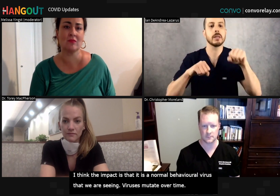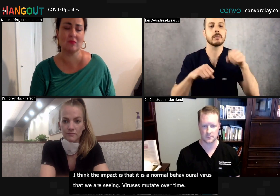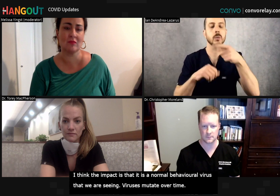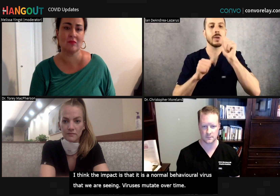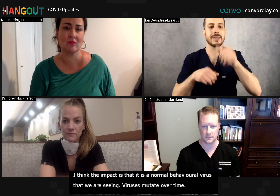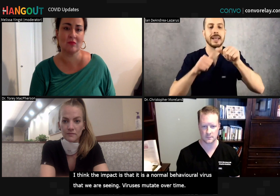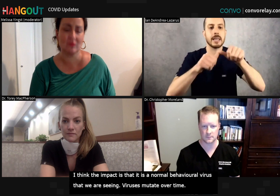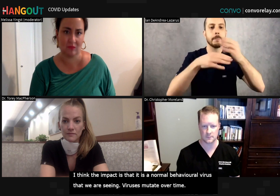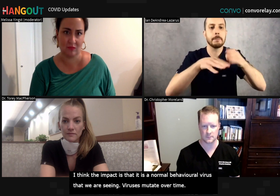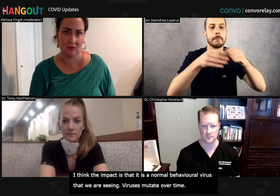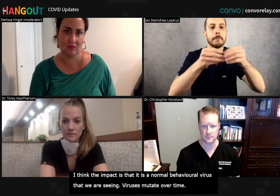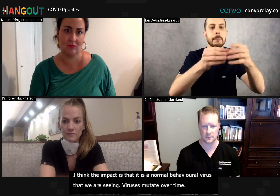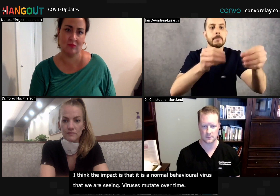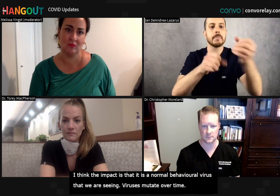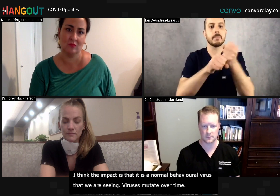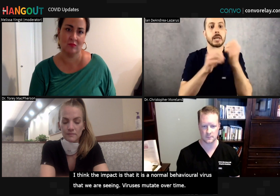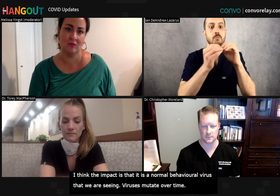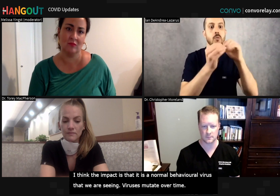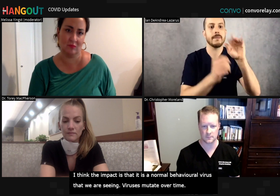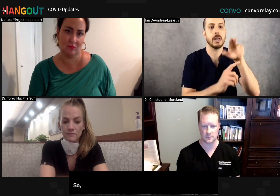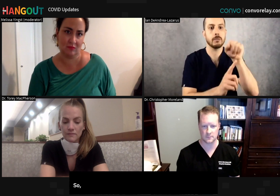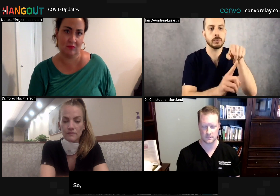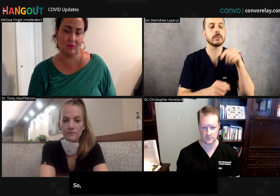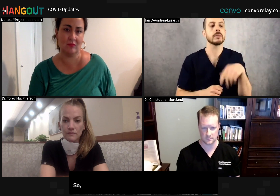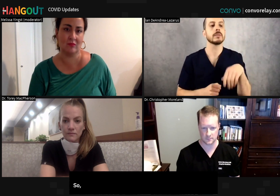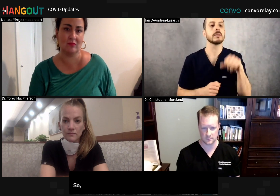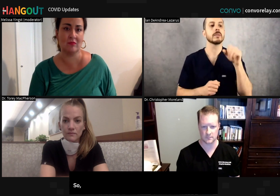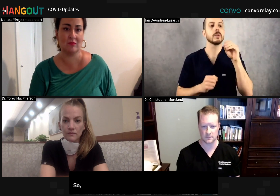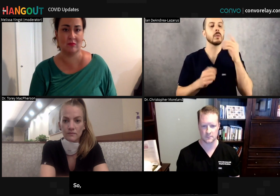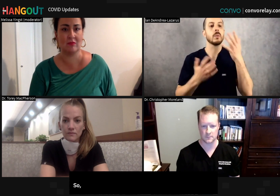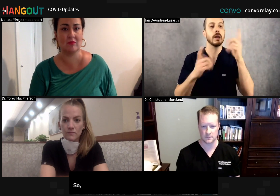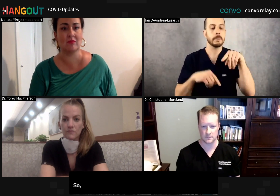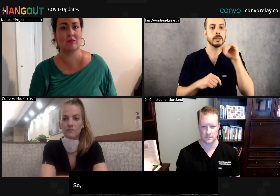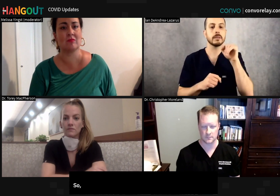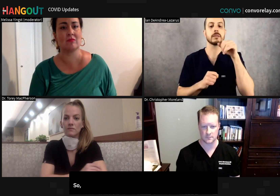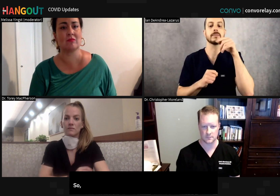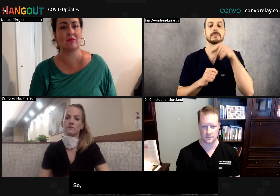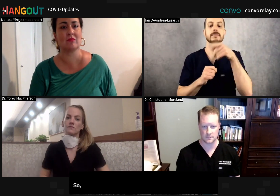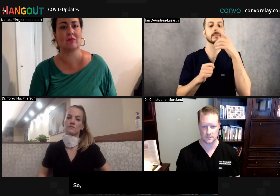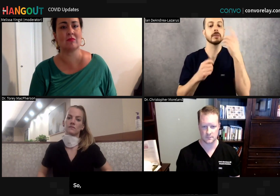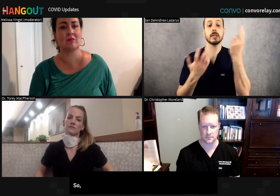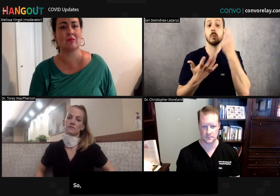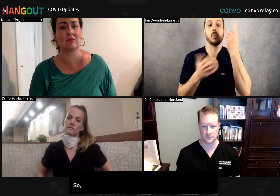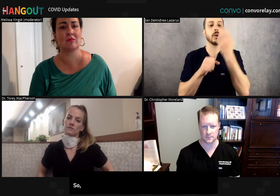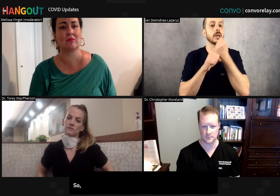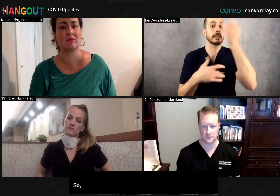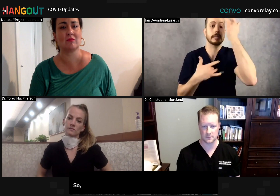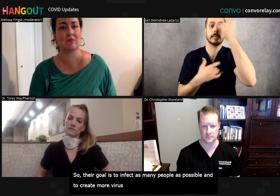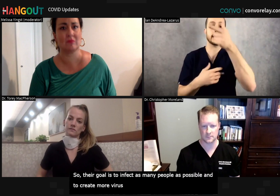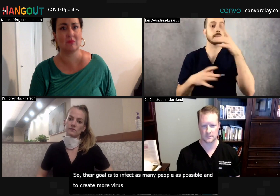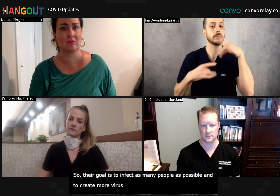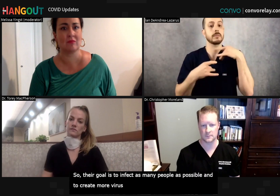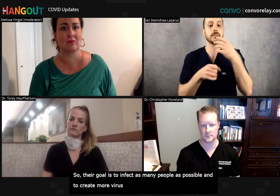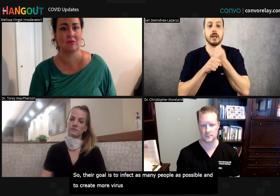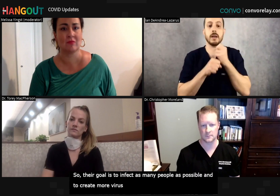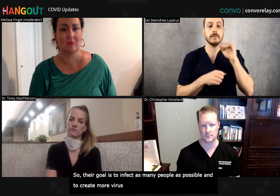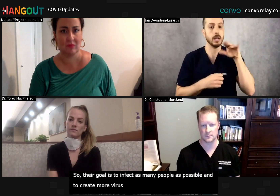So their goal is to infect as many people as possible and to create more virus, so to replicate themselves. And so what happens is, when somebody gets